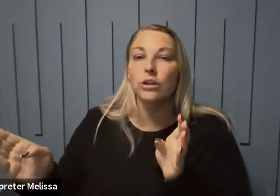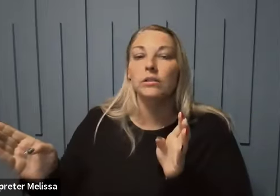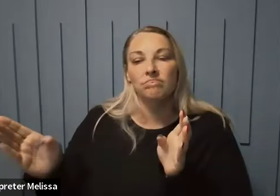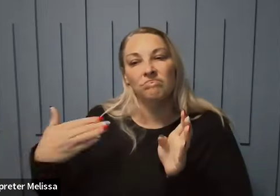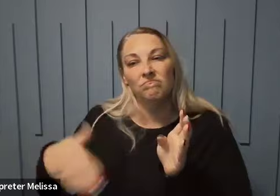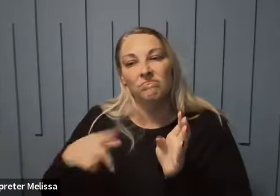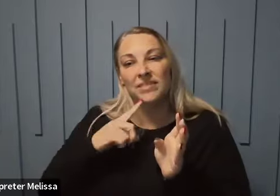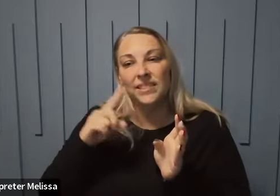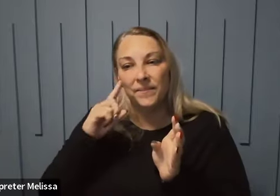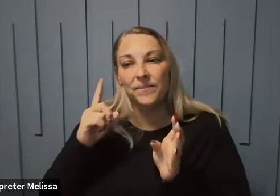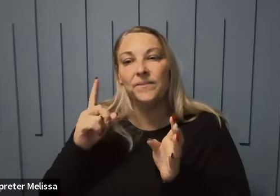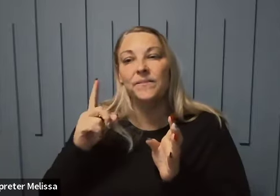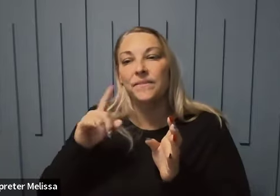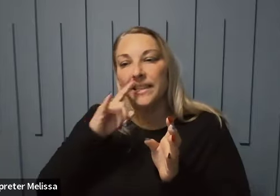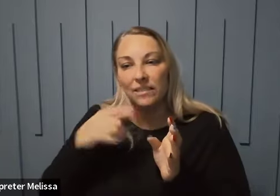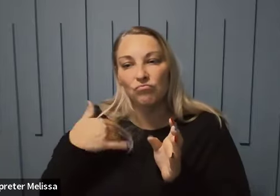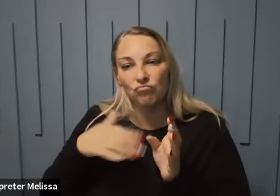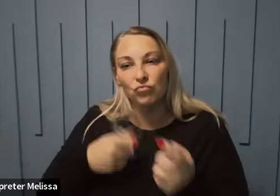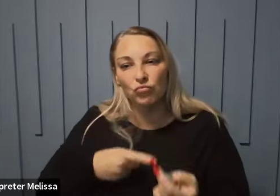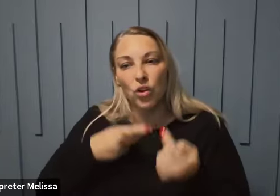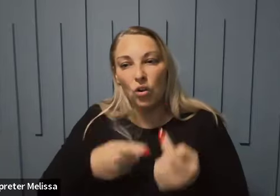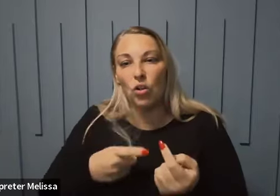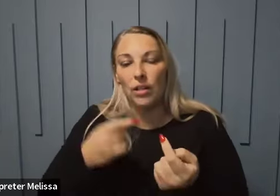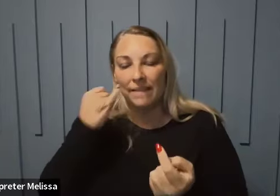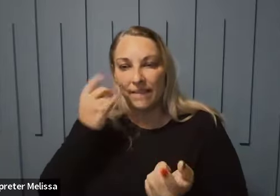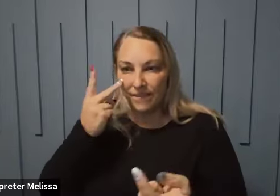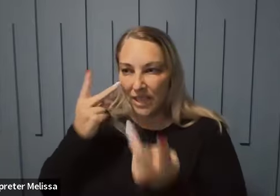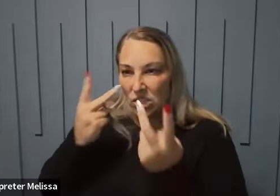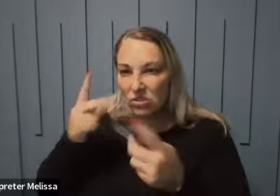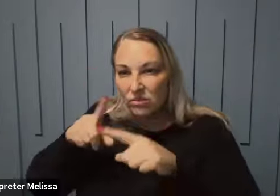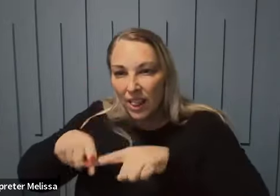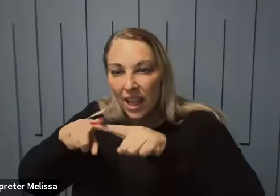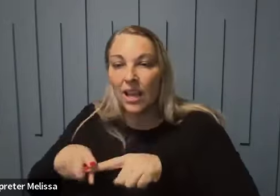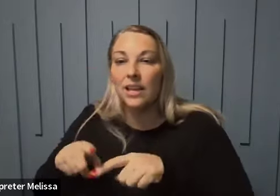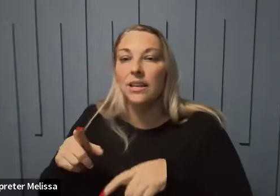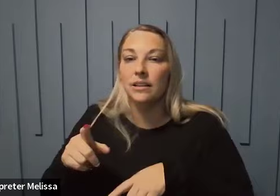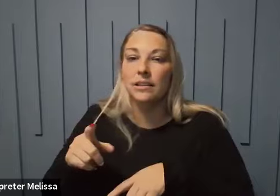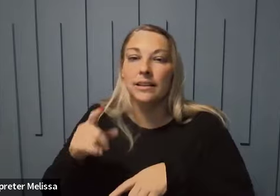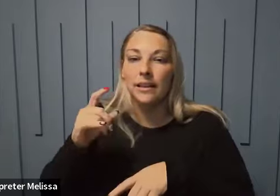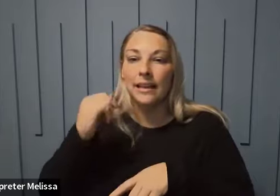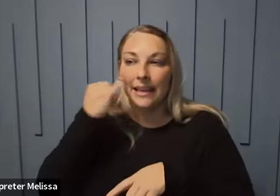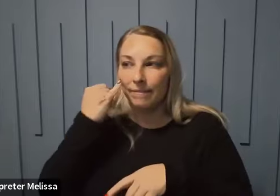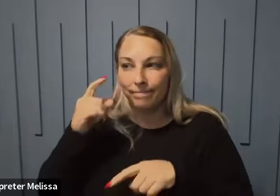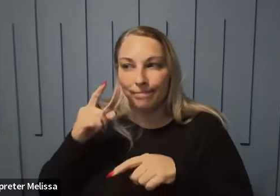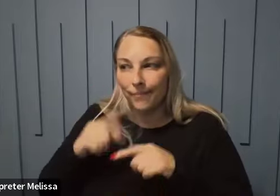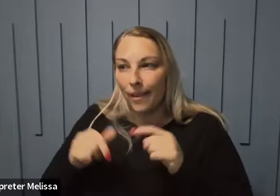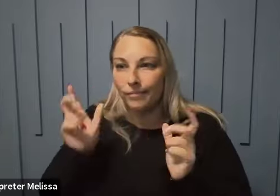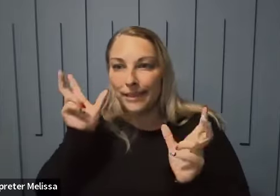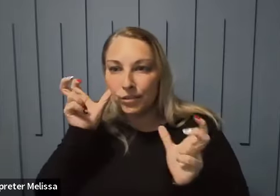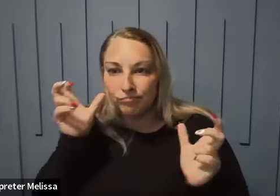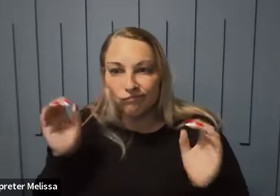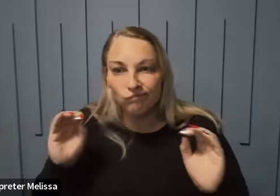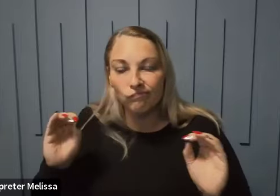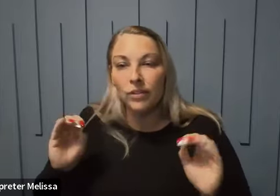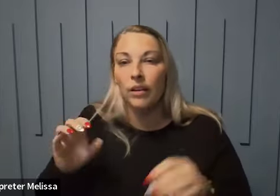are visually reliant. So deaf kids who are not able to rely only on audition for learning.